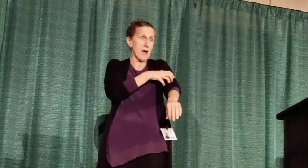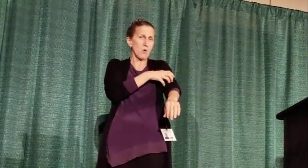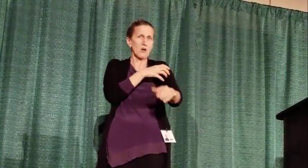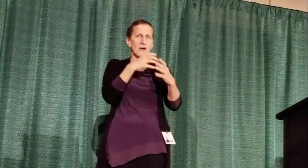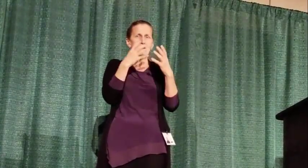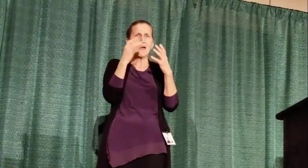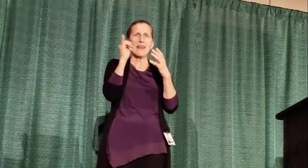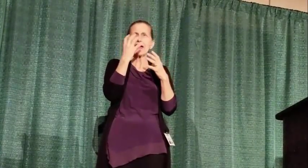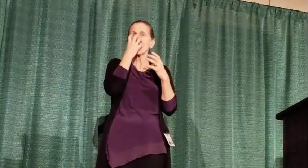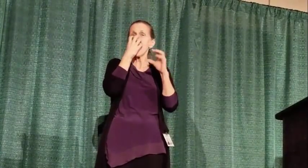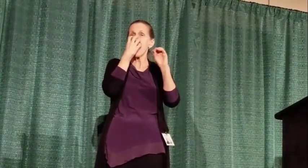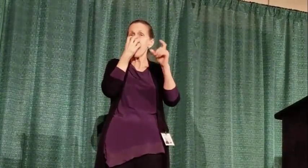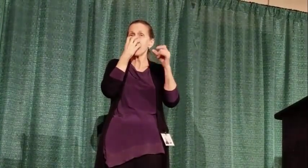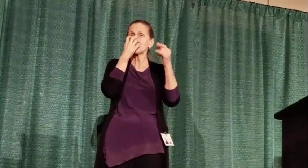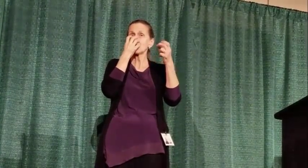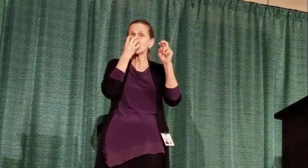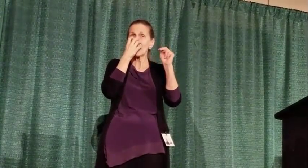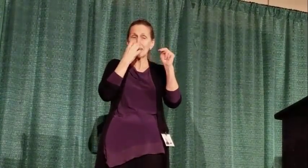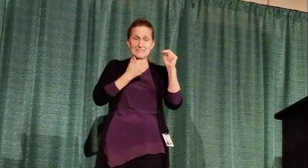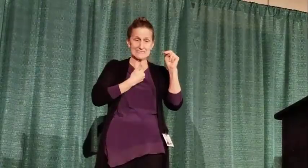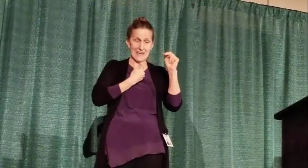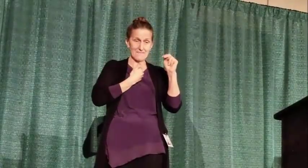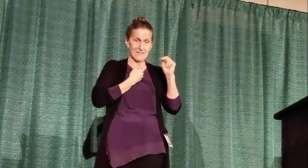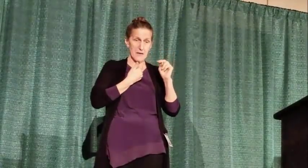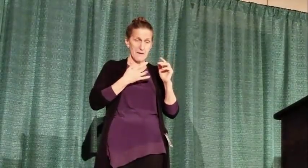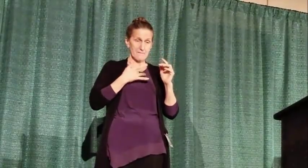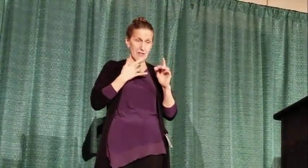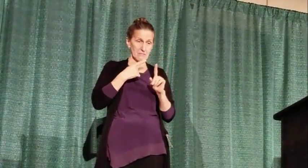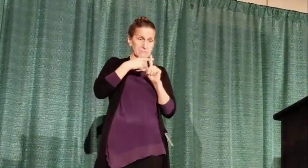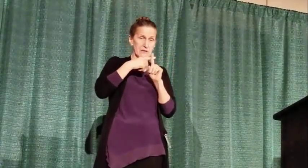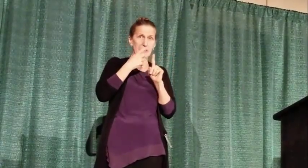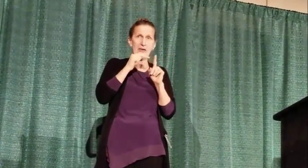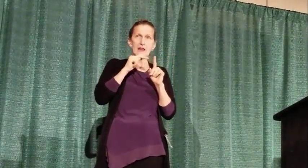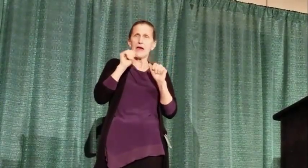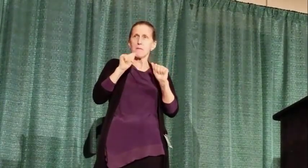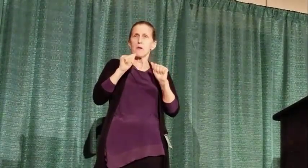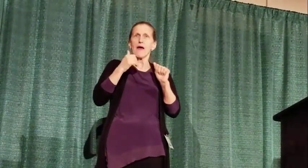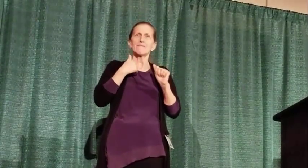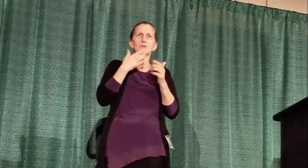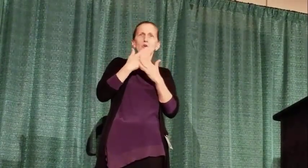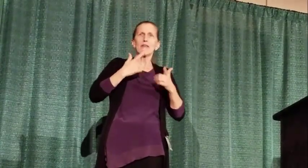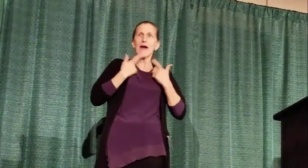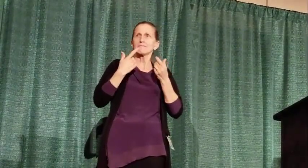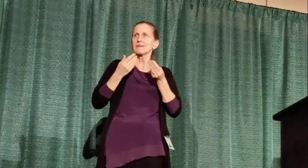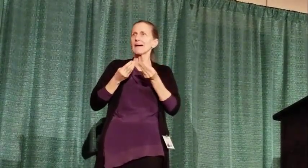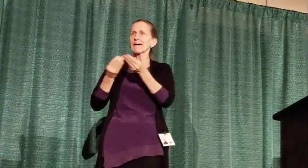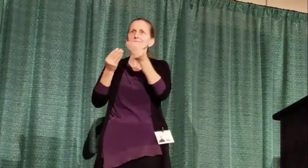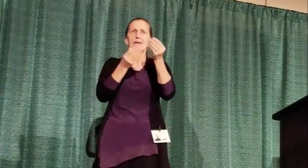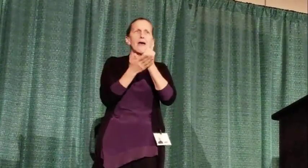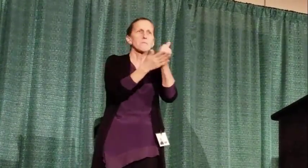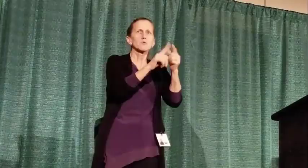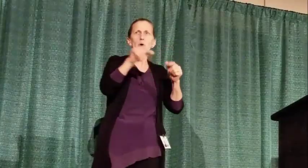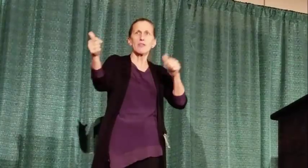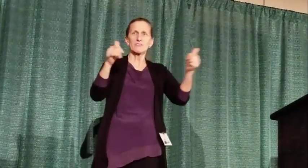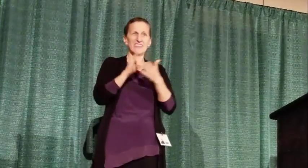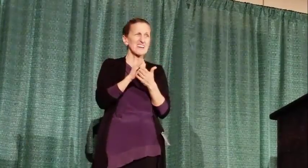on ourselves first, and then get a tremendous reward in life for being able to reach out and help others. That's what's so wonderful about what you guys